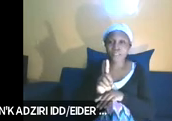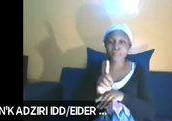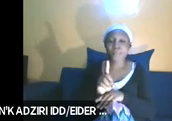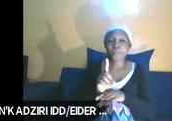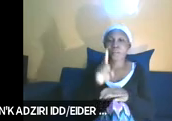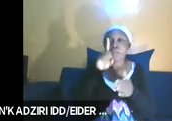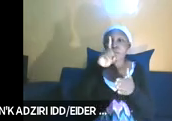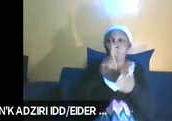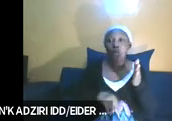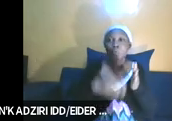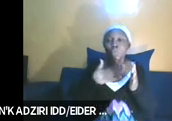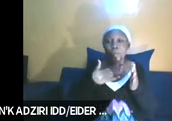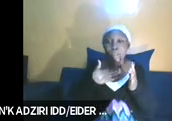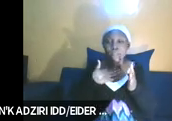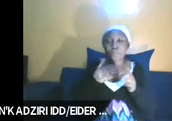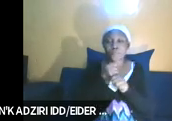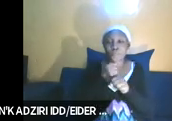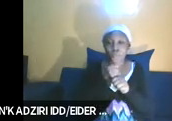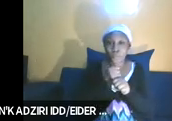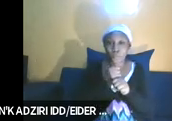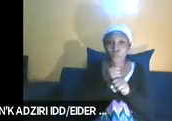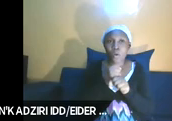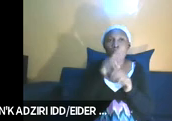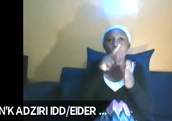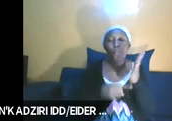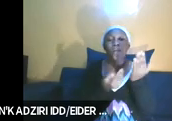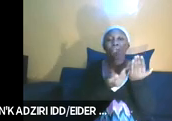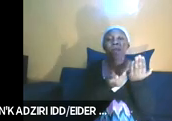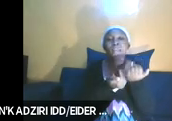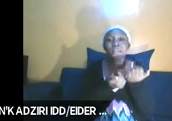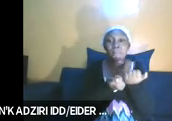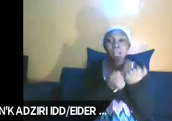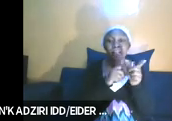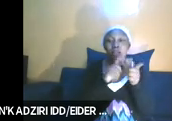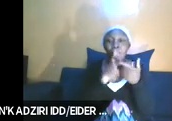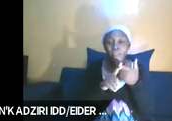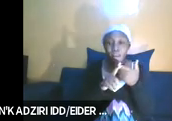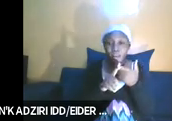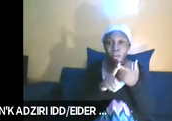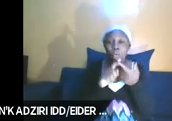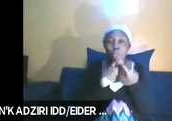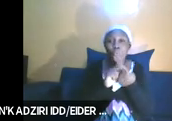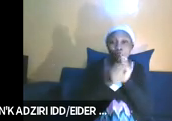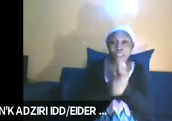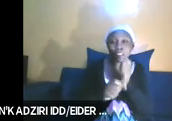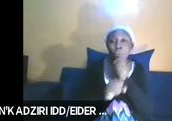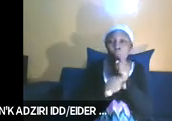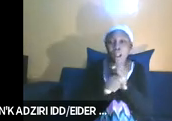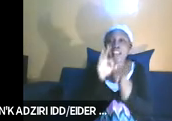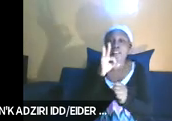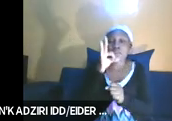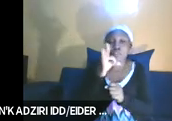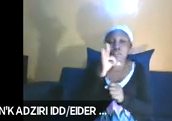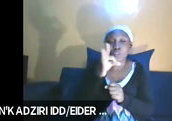that. We just want to hear what are your expectations so that we can adjust our work in the future. We also have some feedback form at the end,